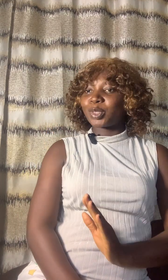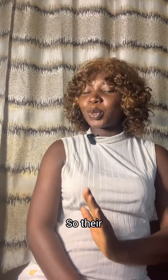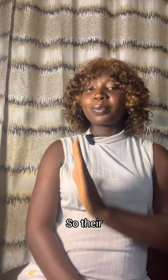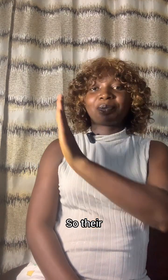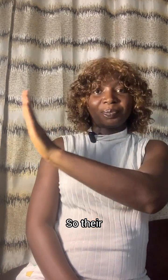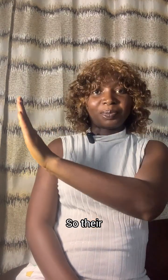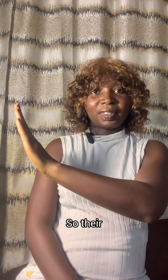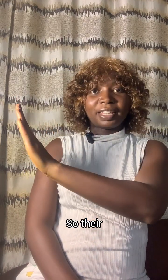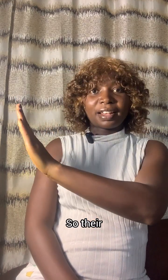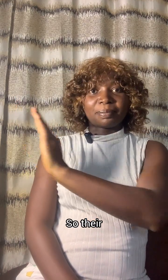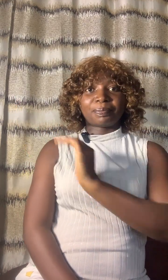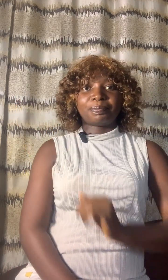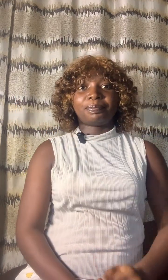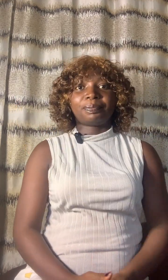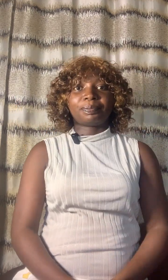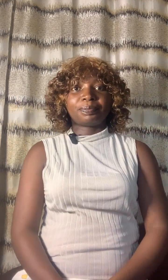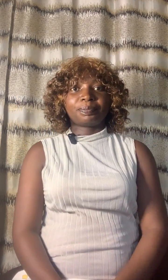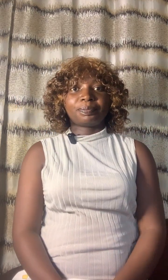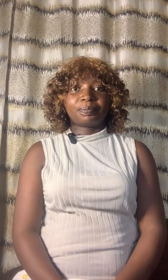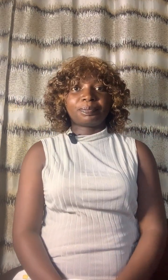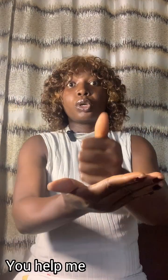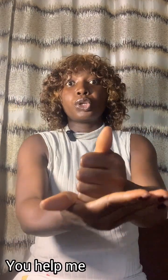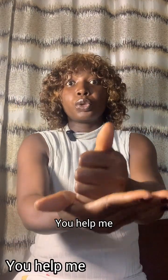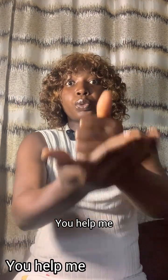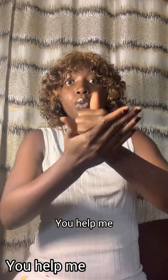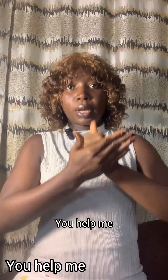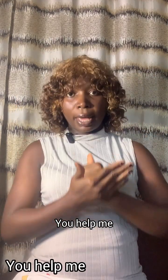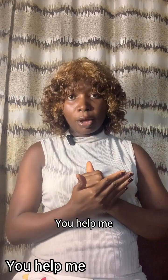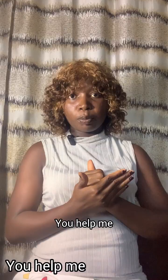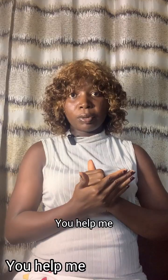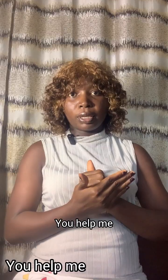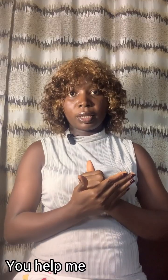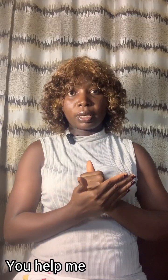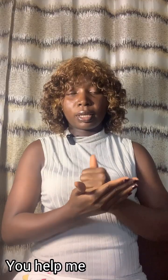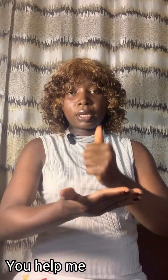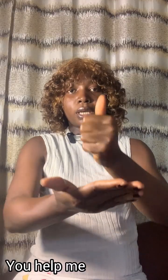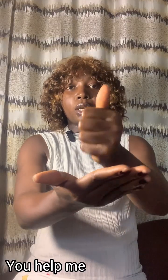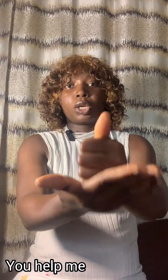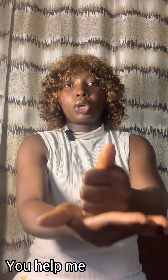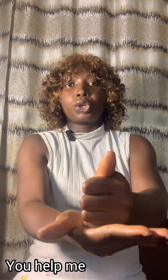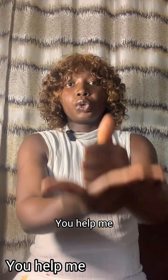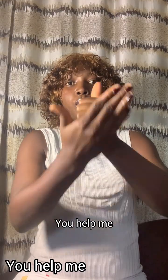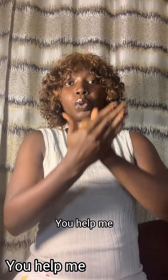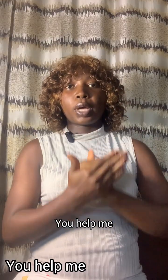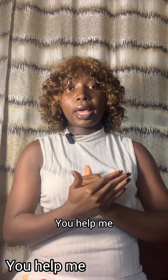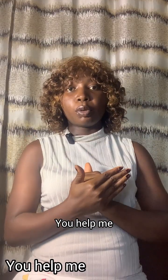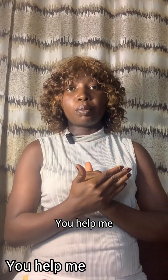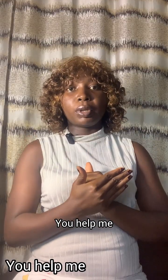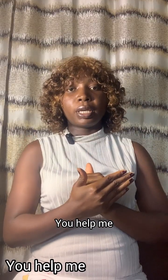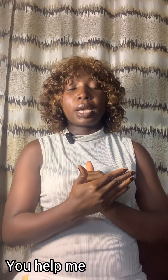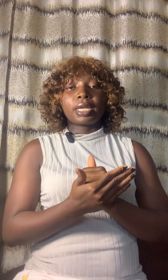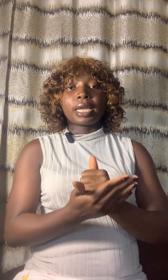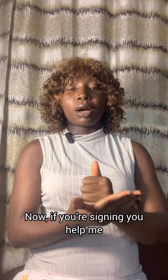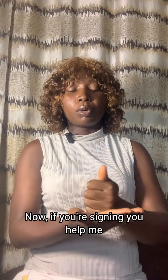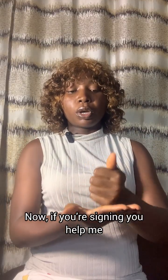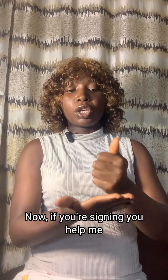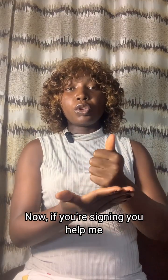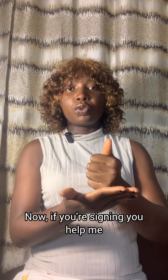So, dear. You help me. You help me. Now, if